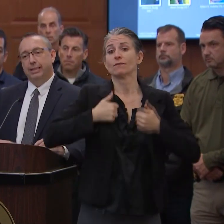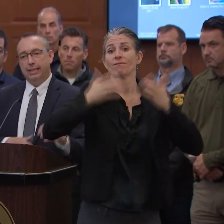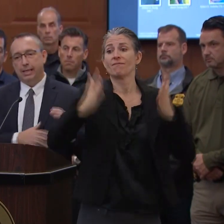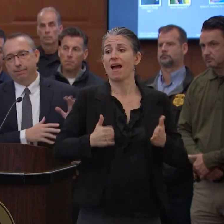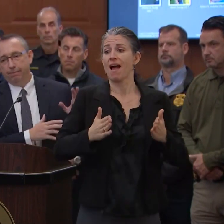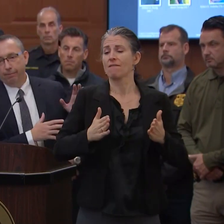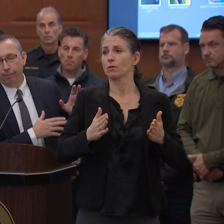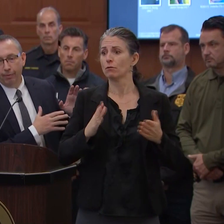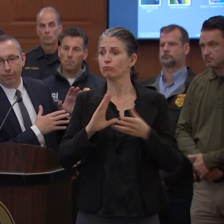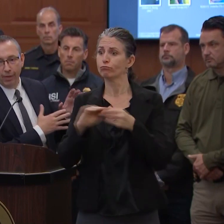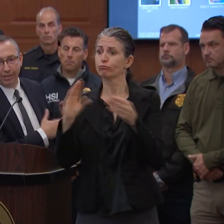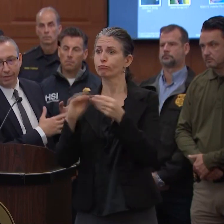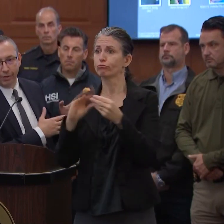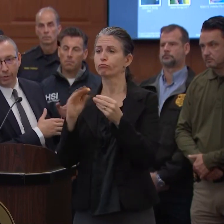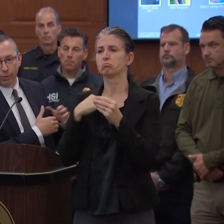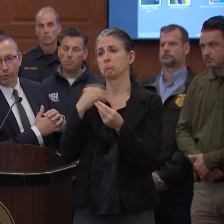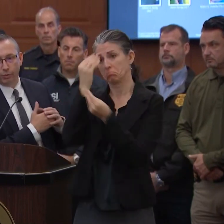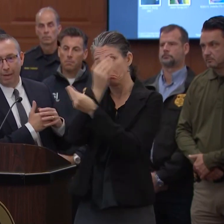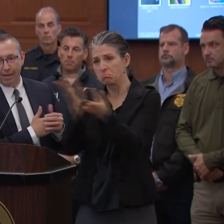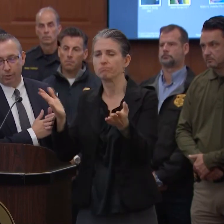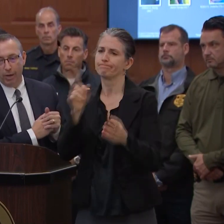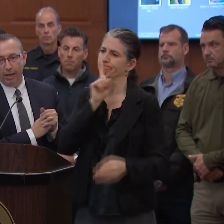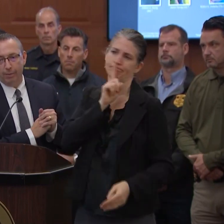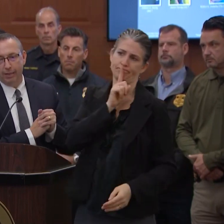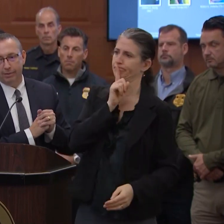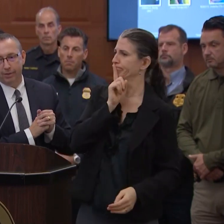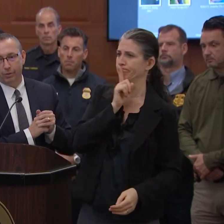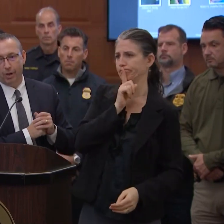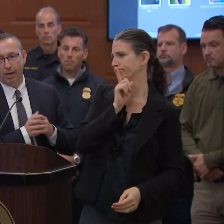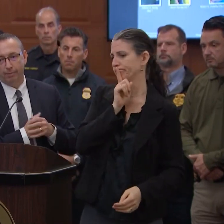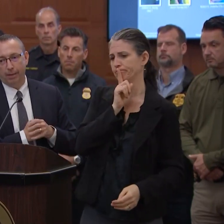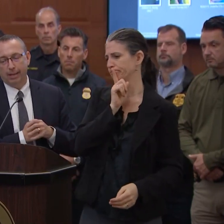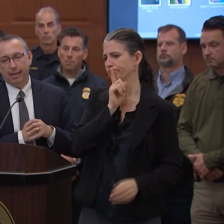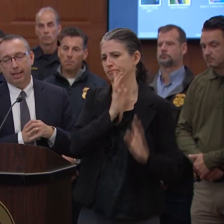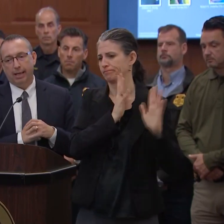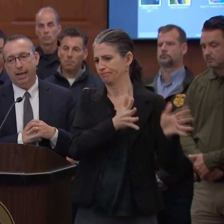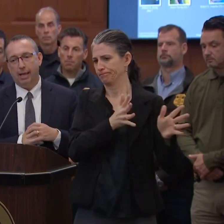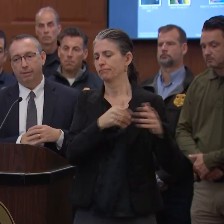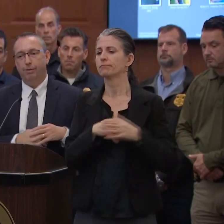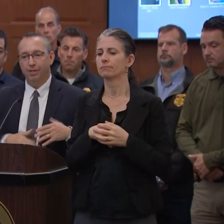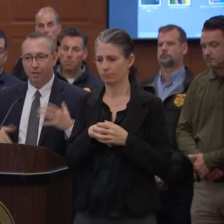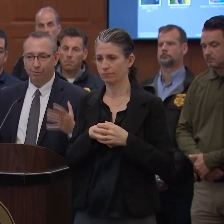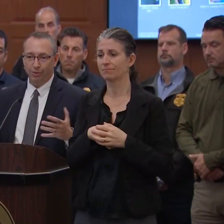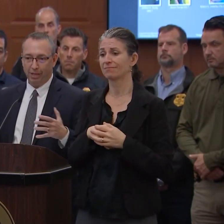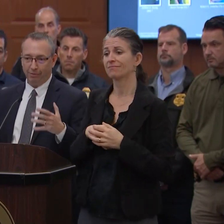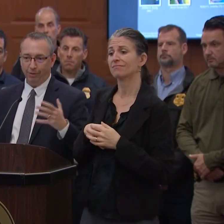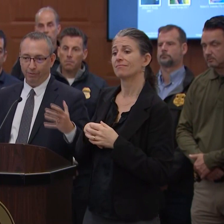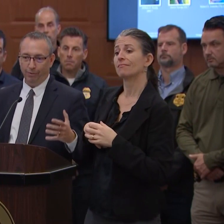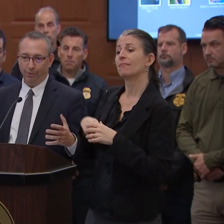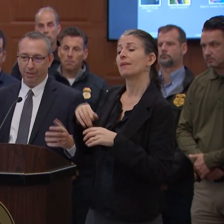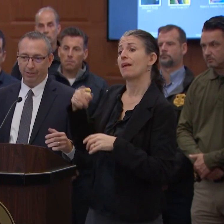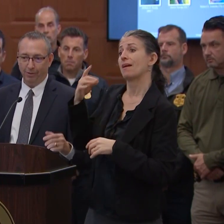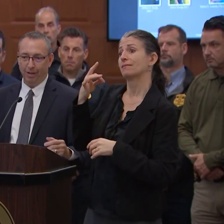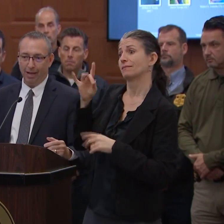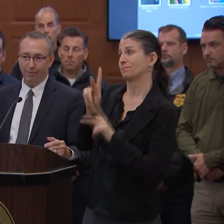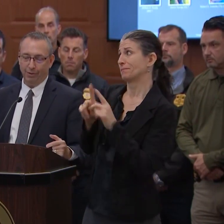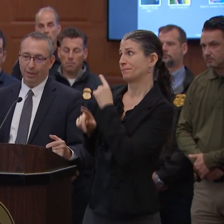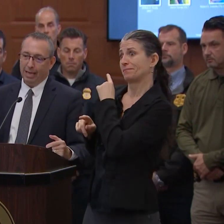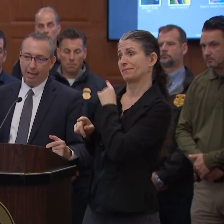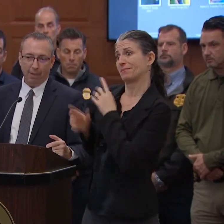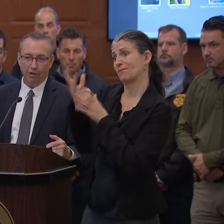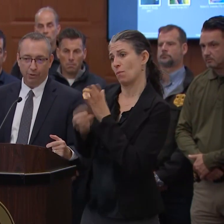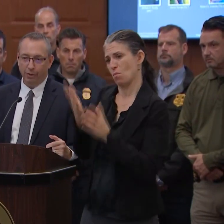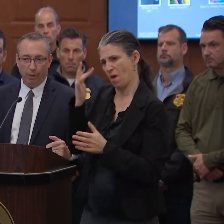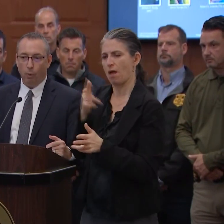imagine, these individuals passed away because of this crime, and these other folks have to live with the rest of their lives.